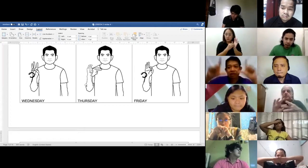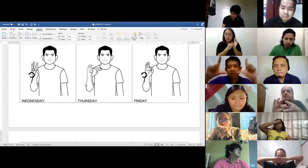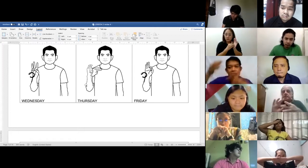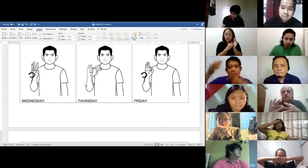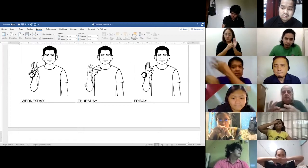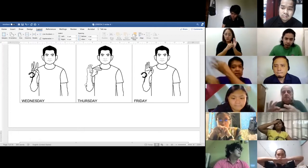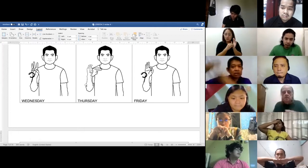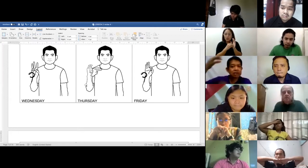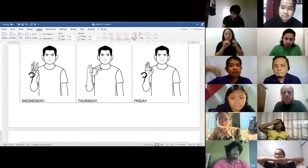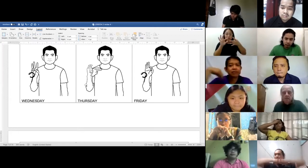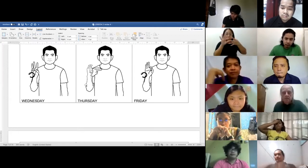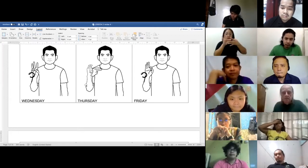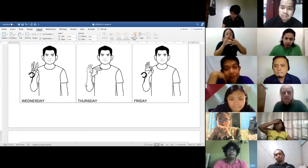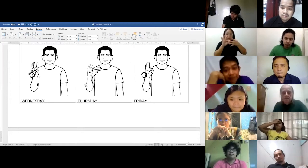in,